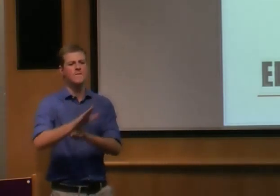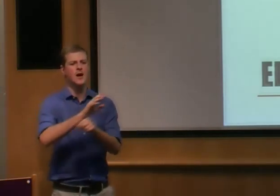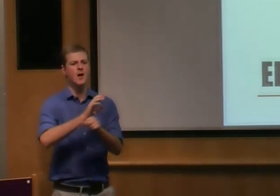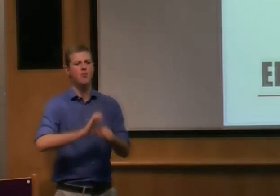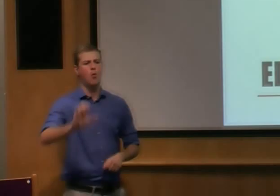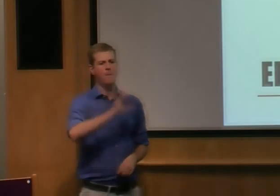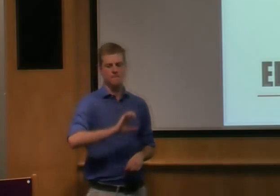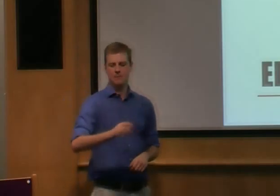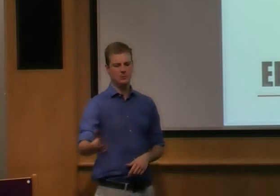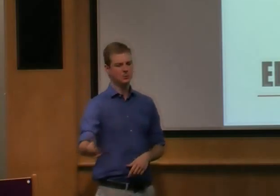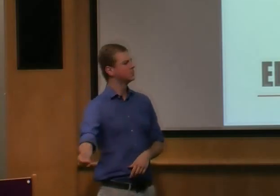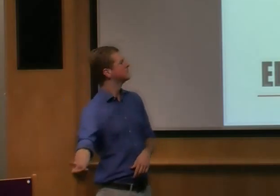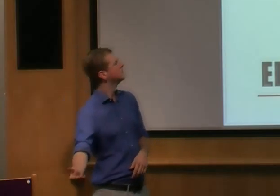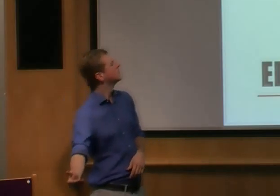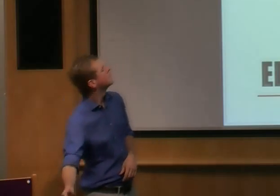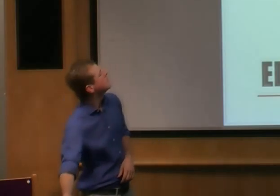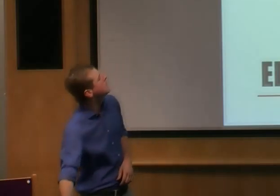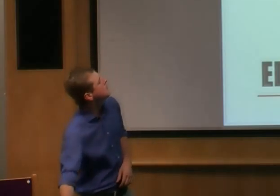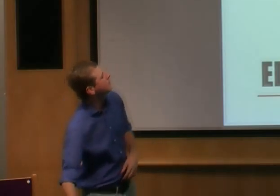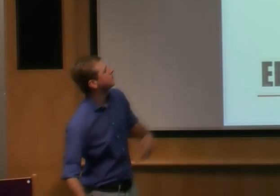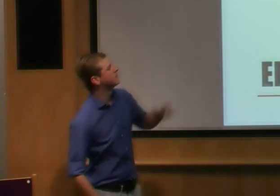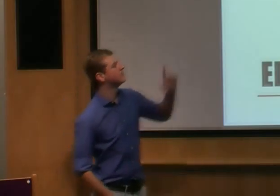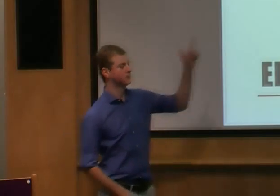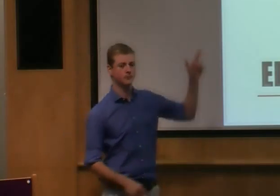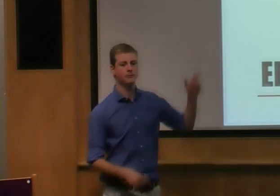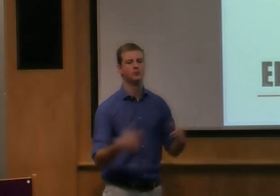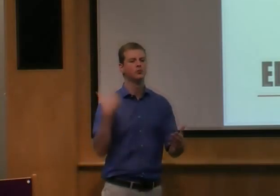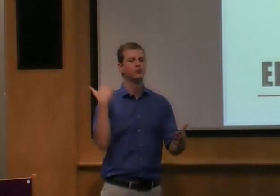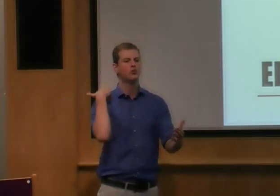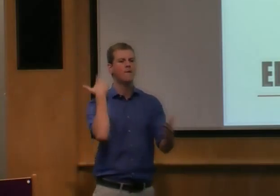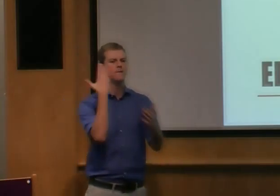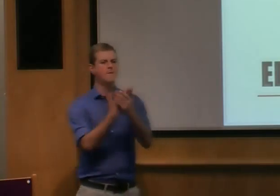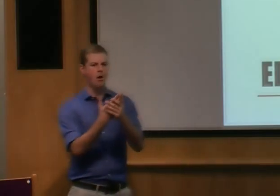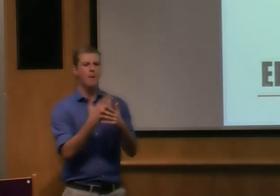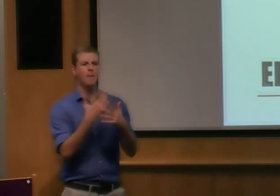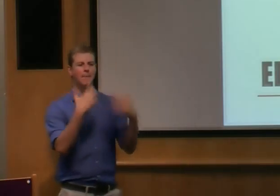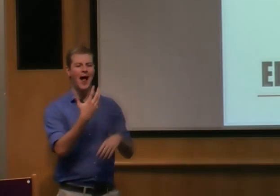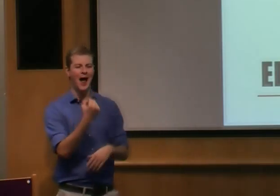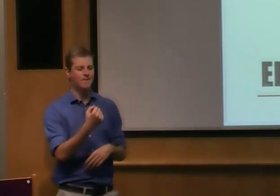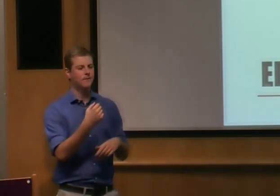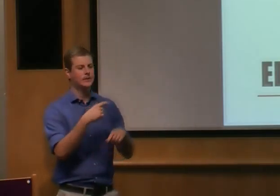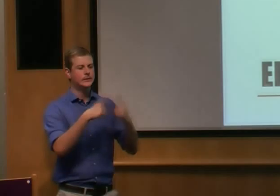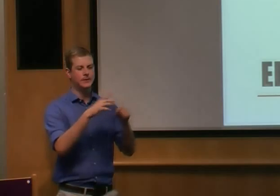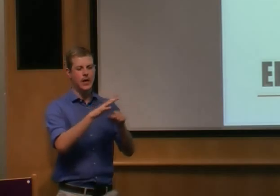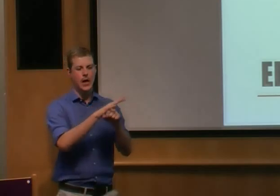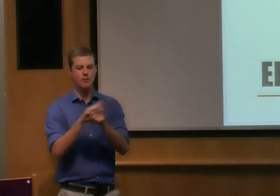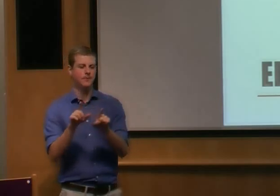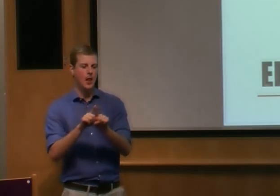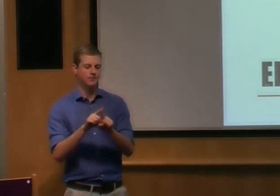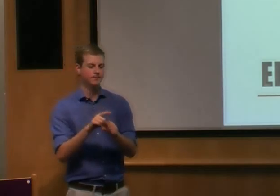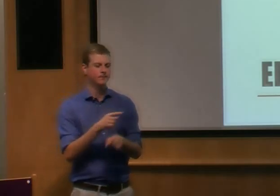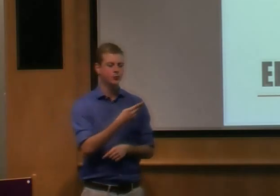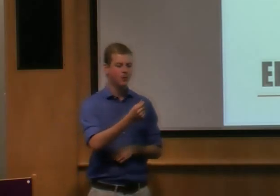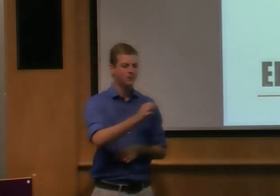up regional and national deaf student unions. So far, we do